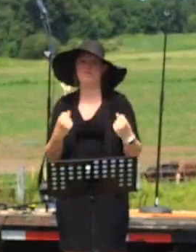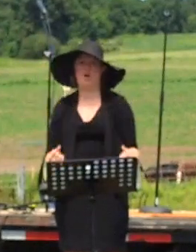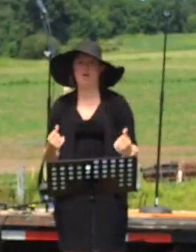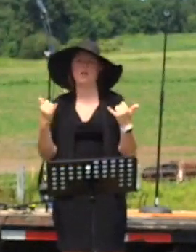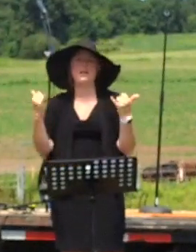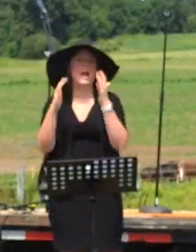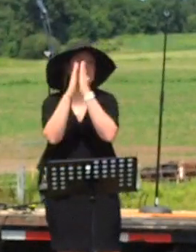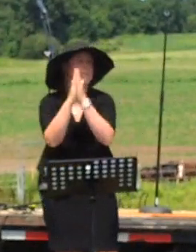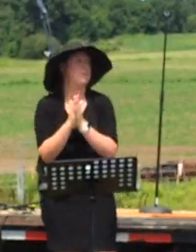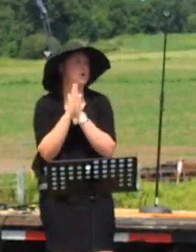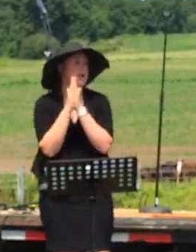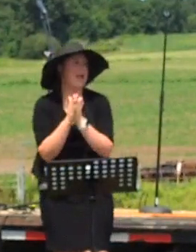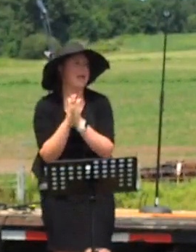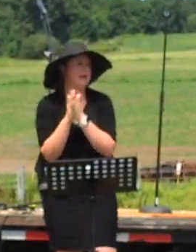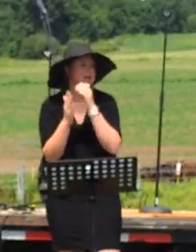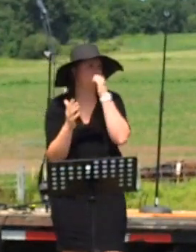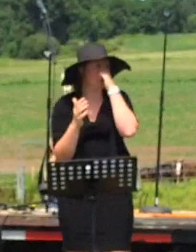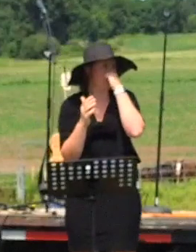go to prayer.